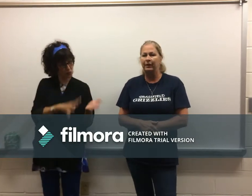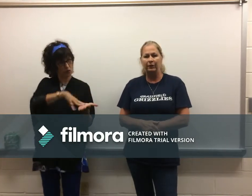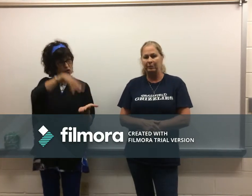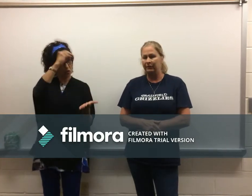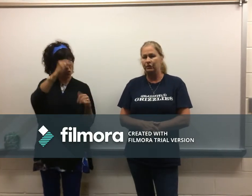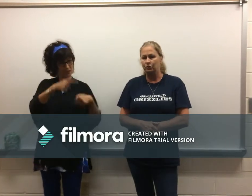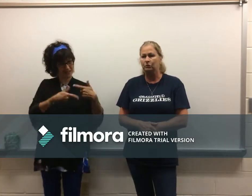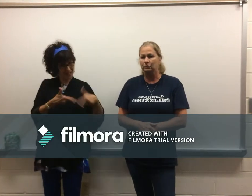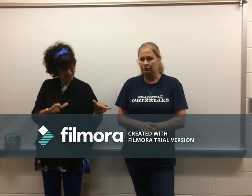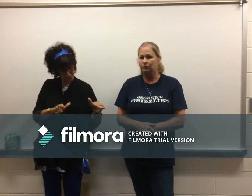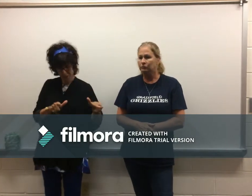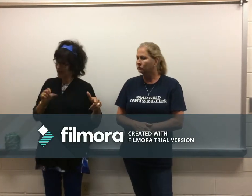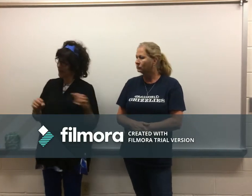very beneficial.